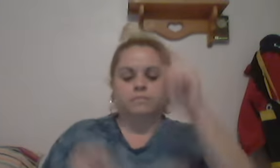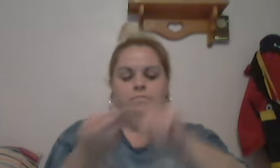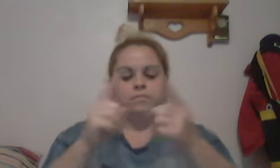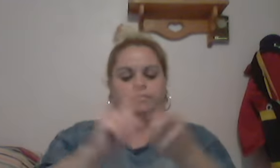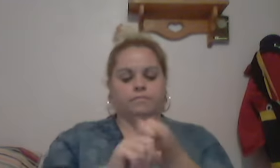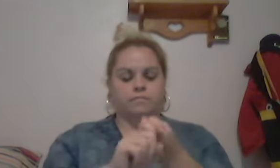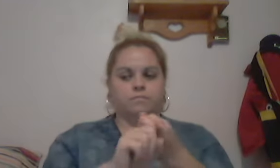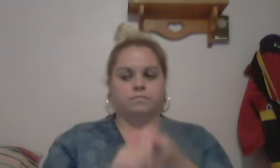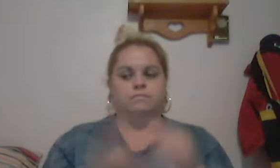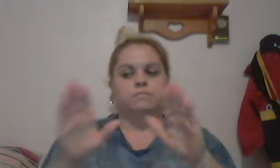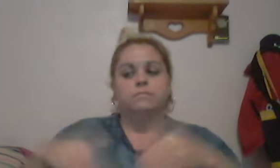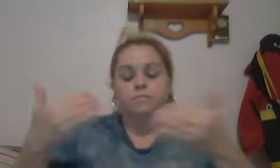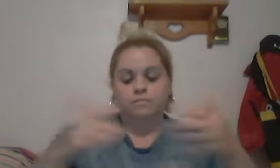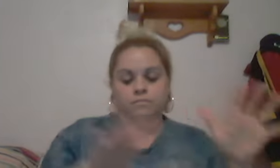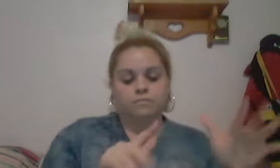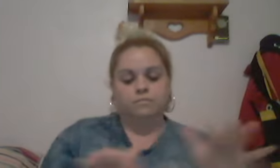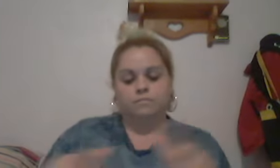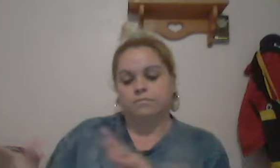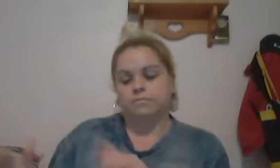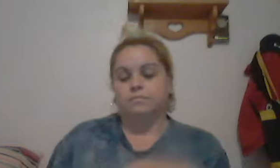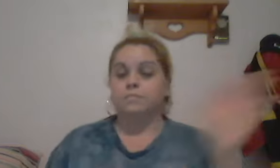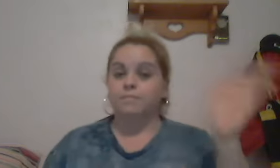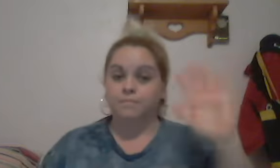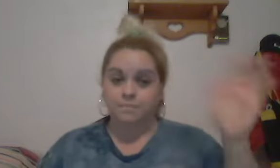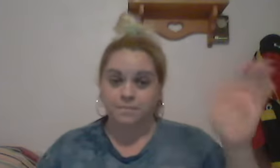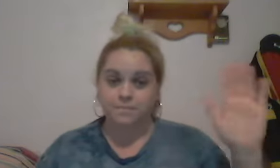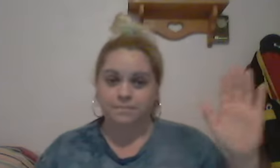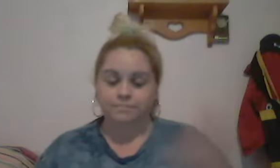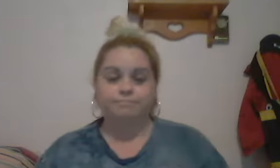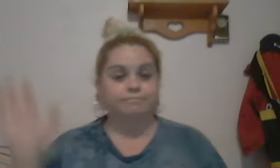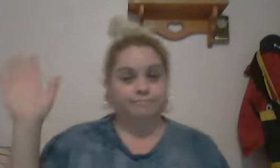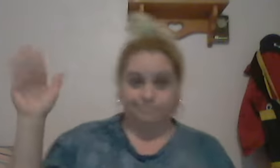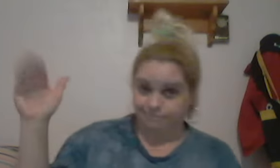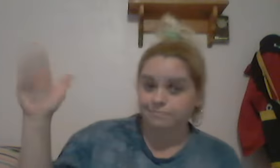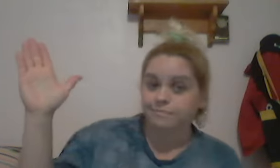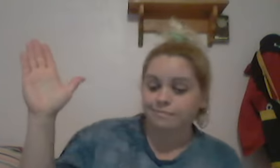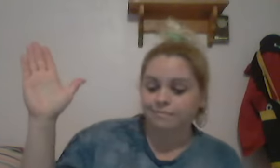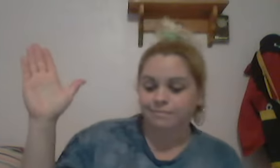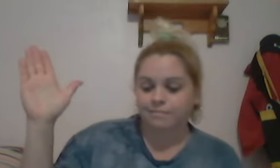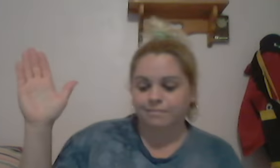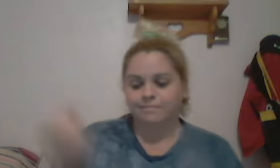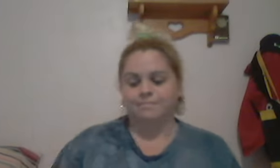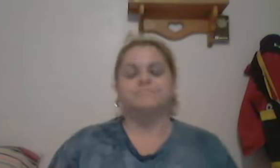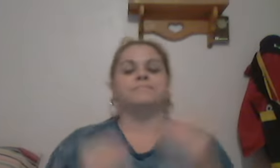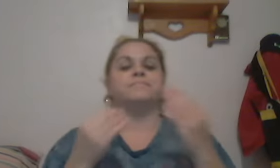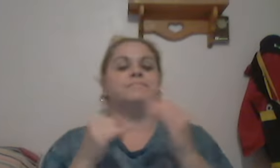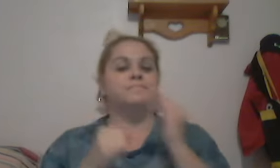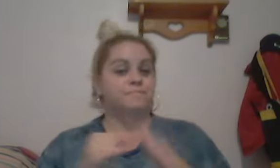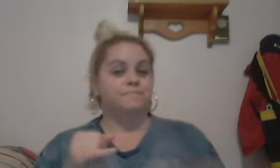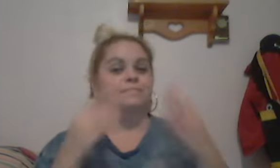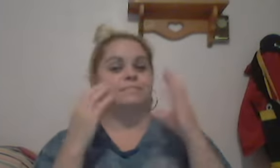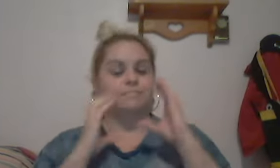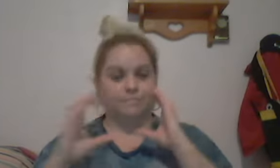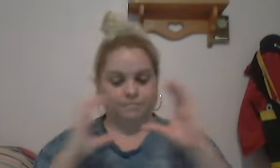that could be used to expedite conversations. GA was the standard signal used for go ahead, and SK was the